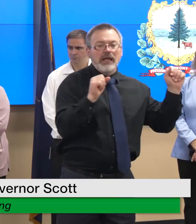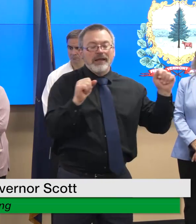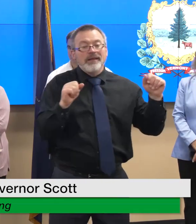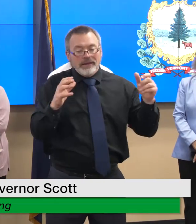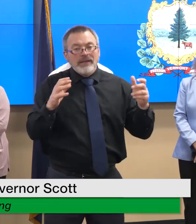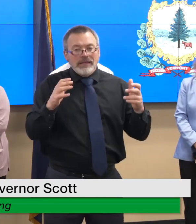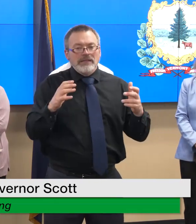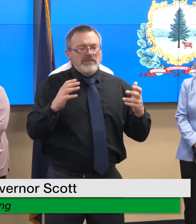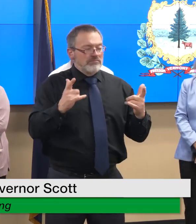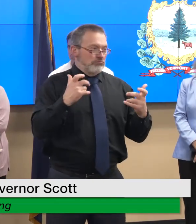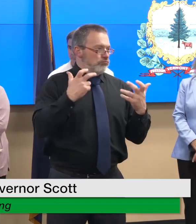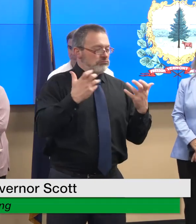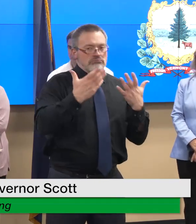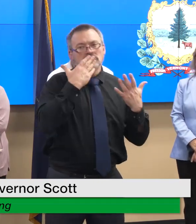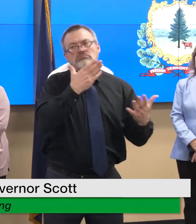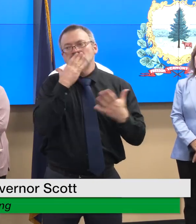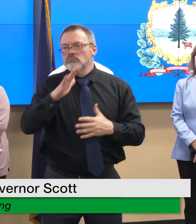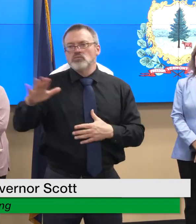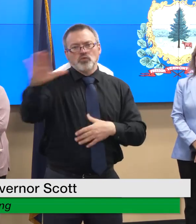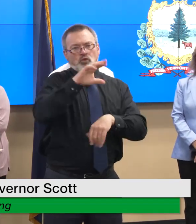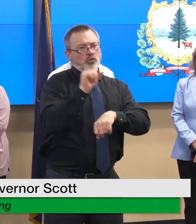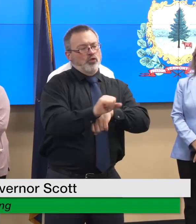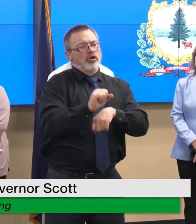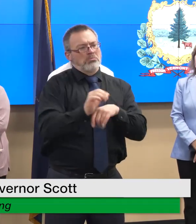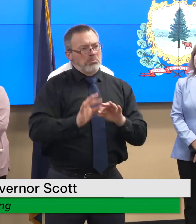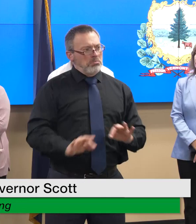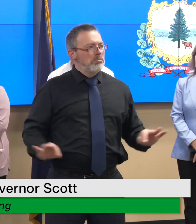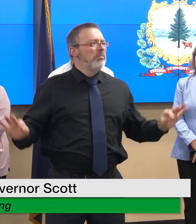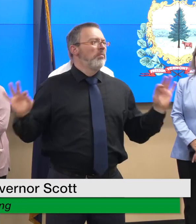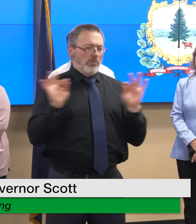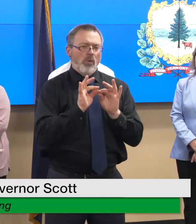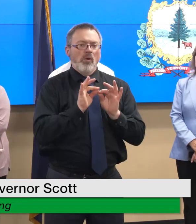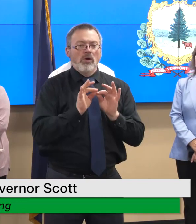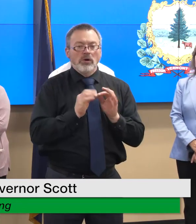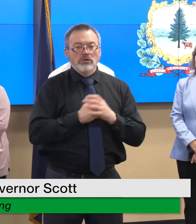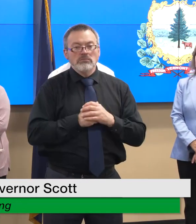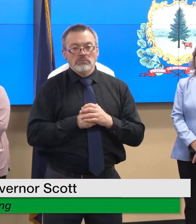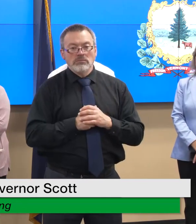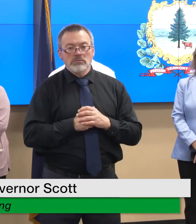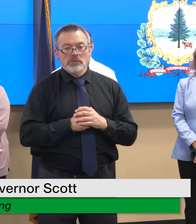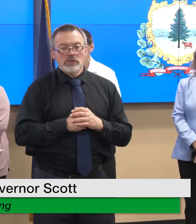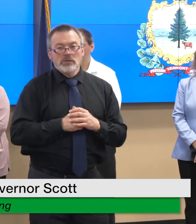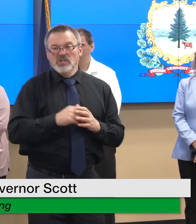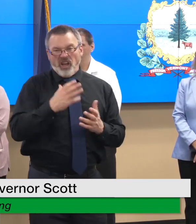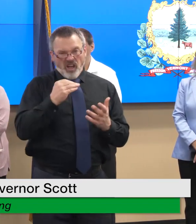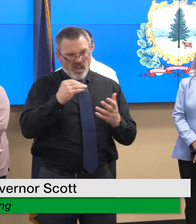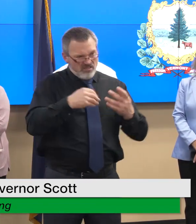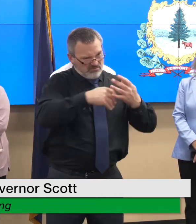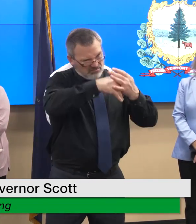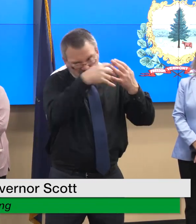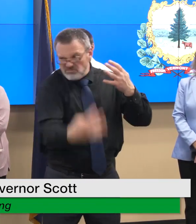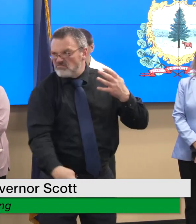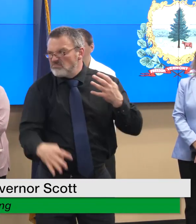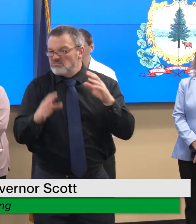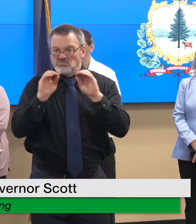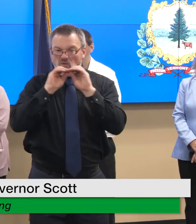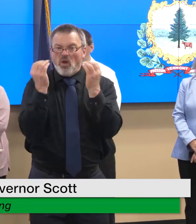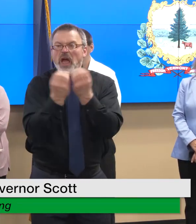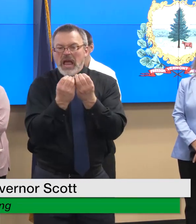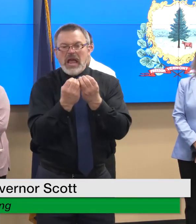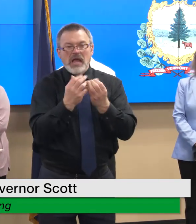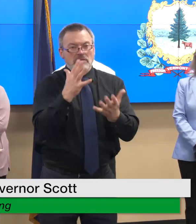you. I'd also like to thank all of the helping organizations who have continued to support Vermont in flood